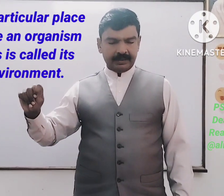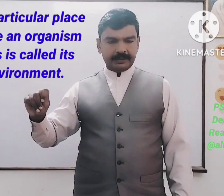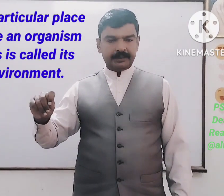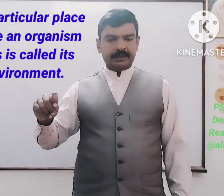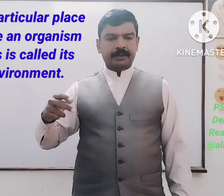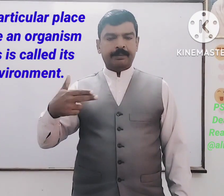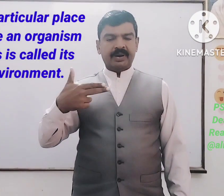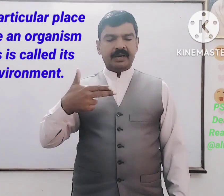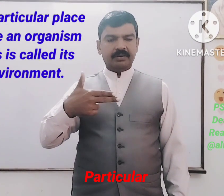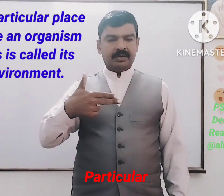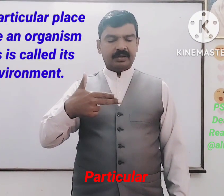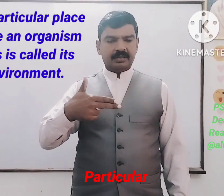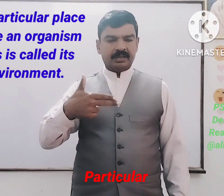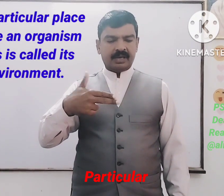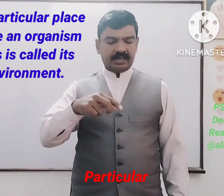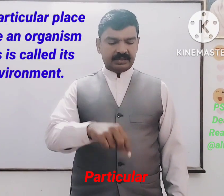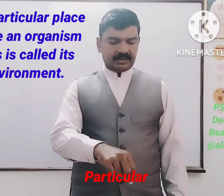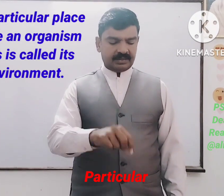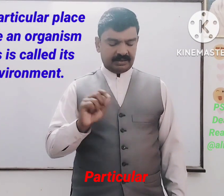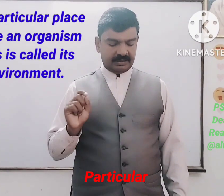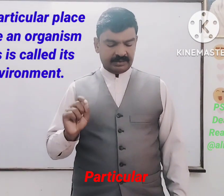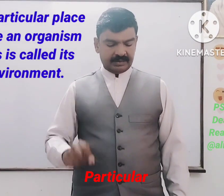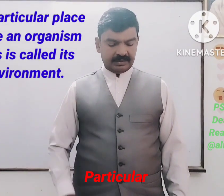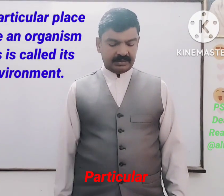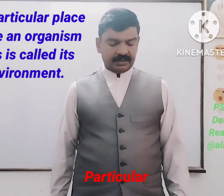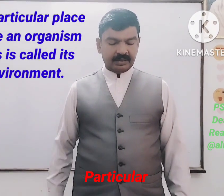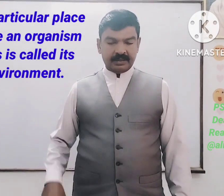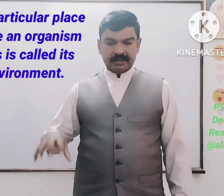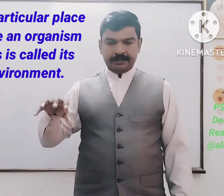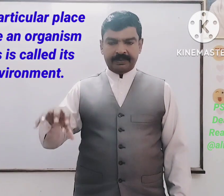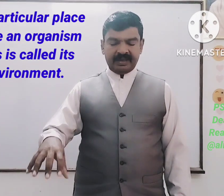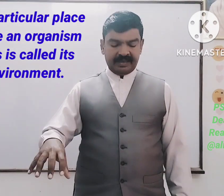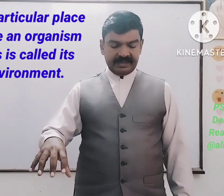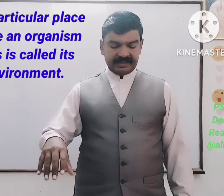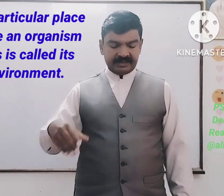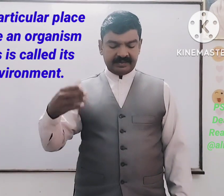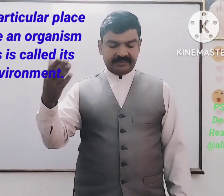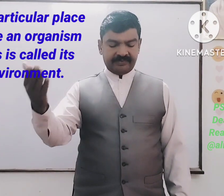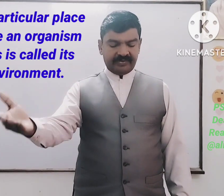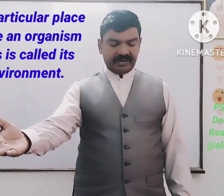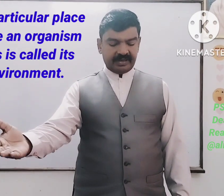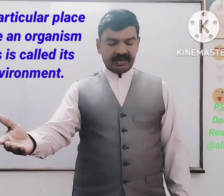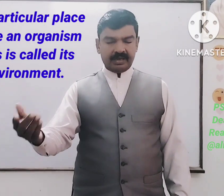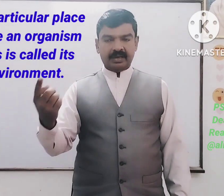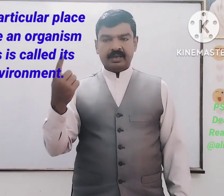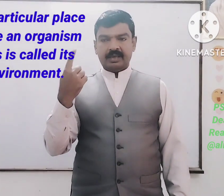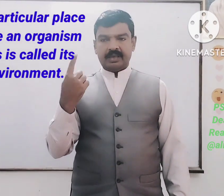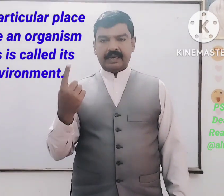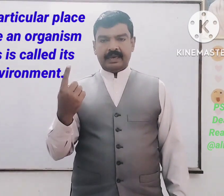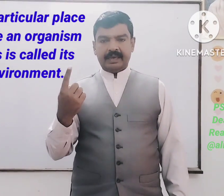The particular khas place where